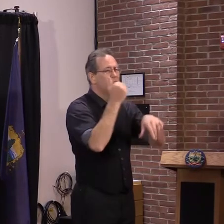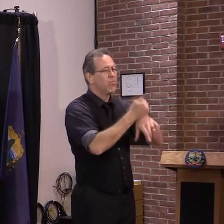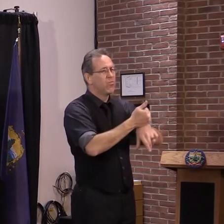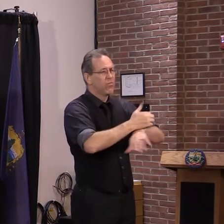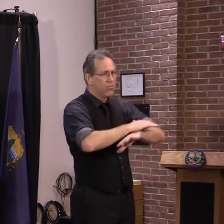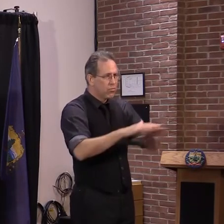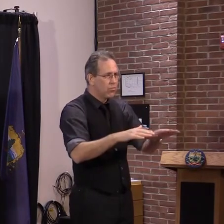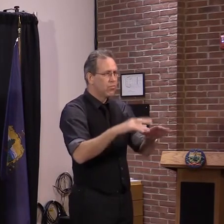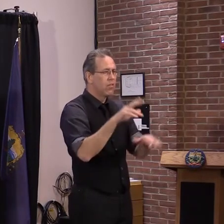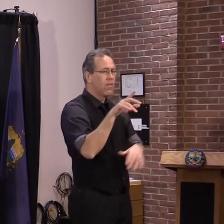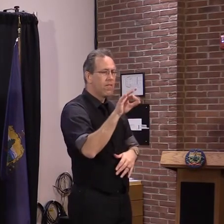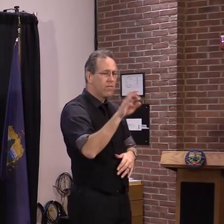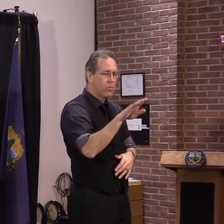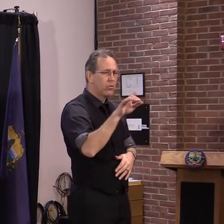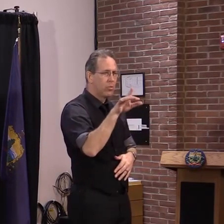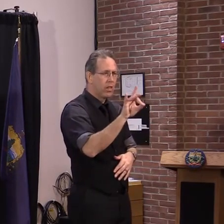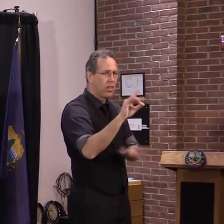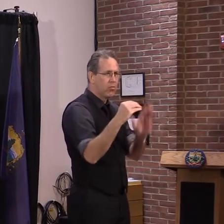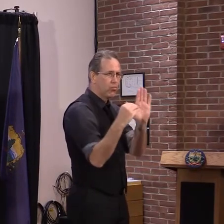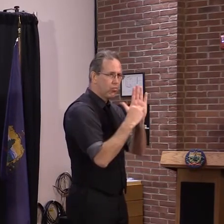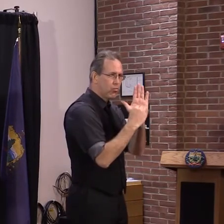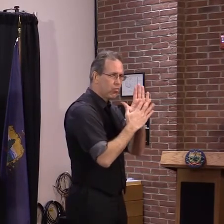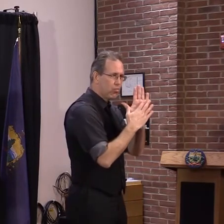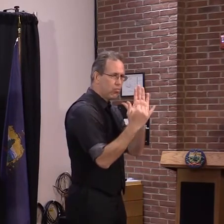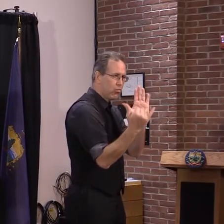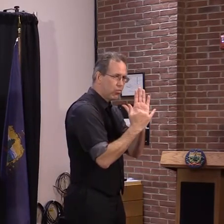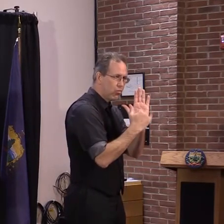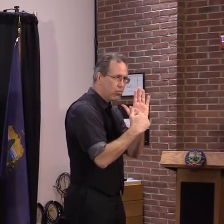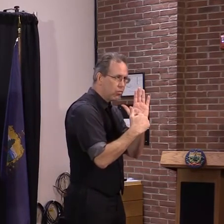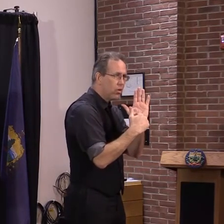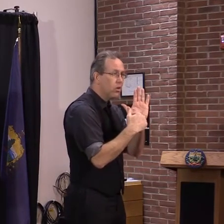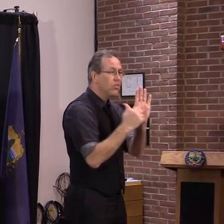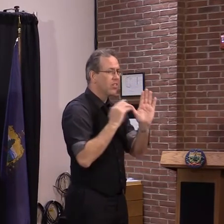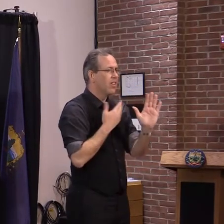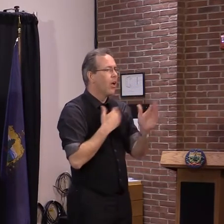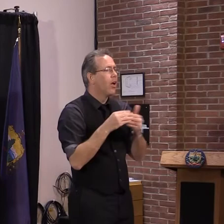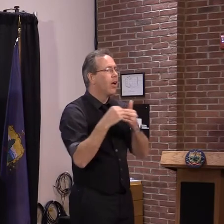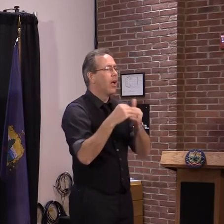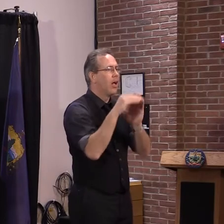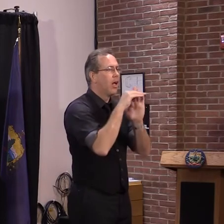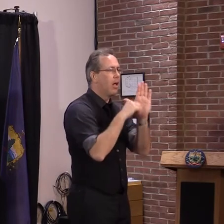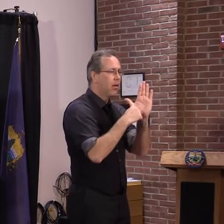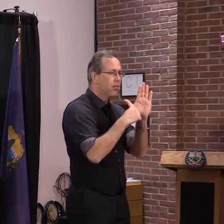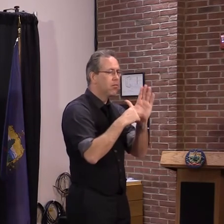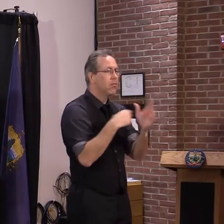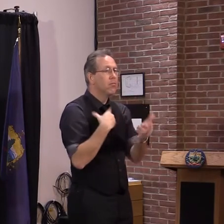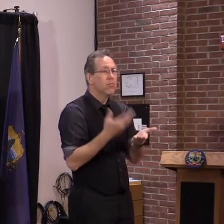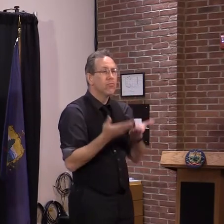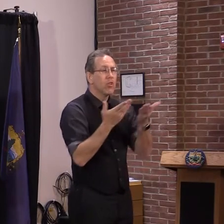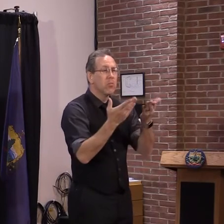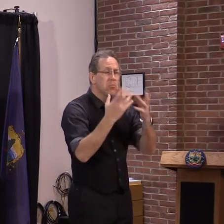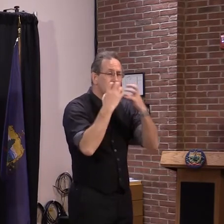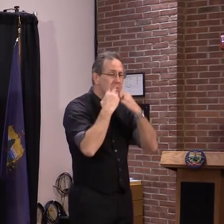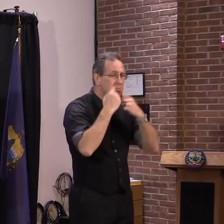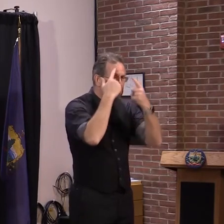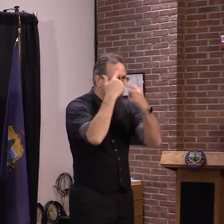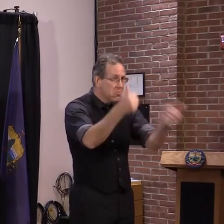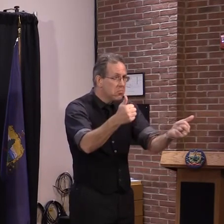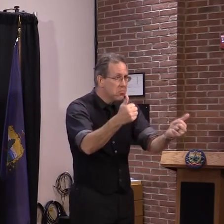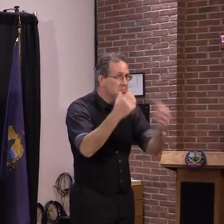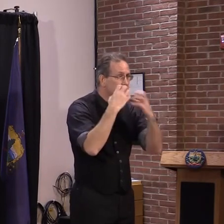our guidance is to lift that masking if you obtain